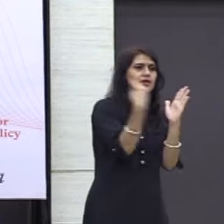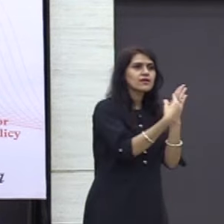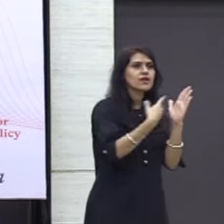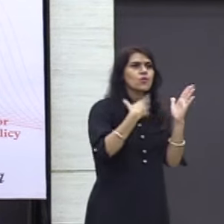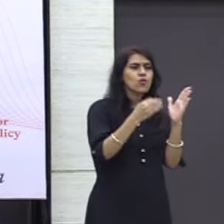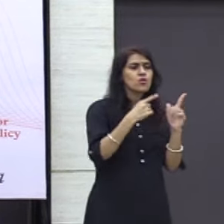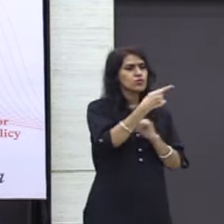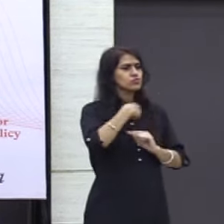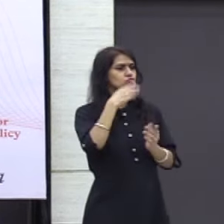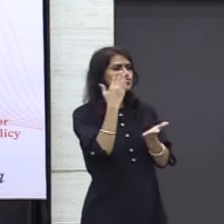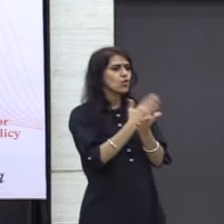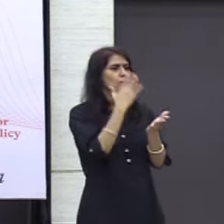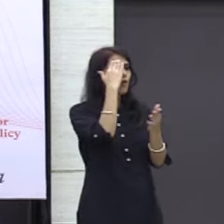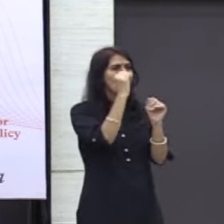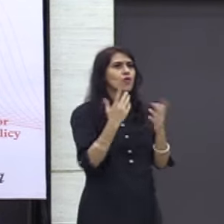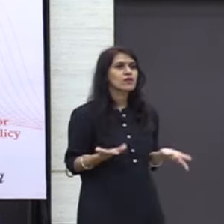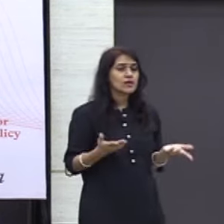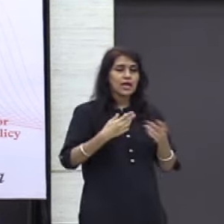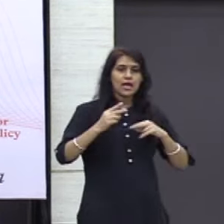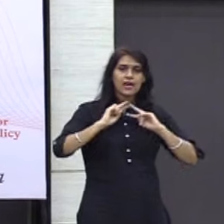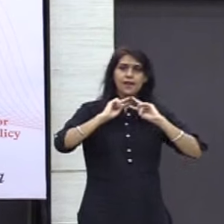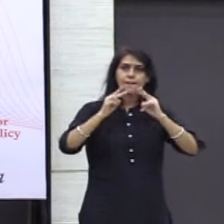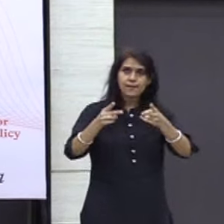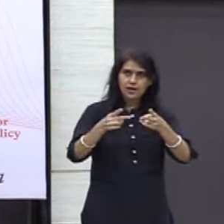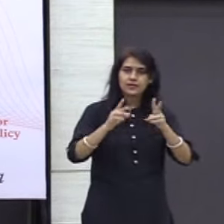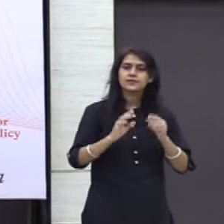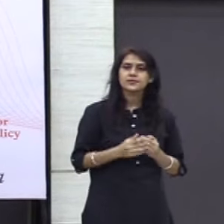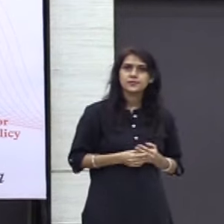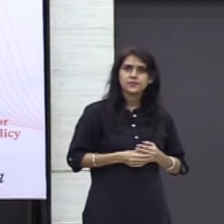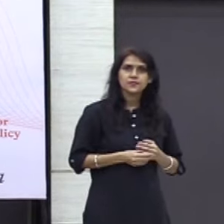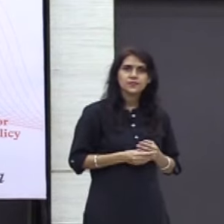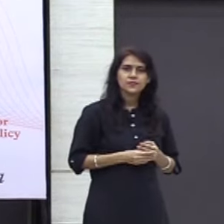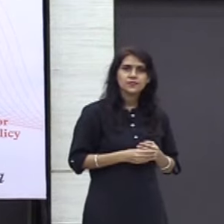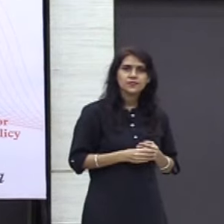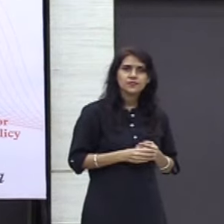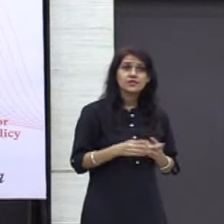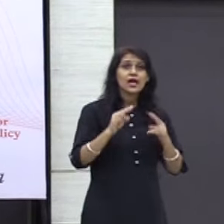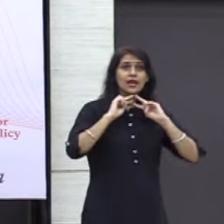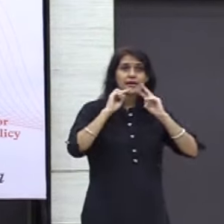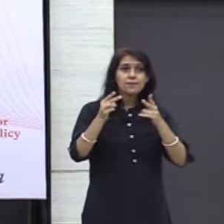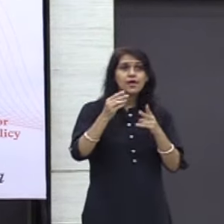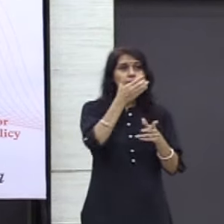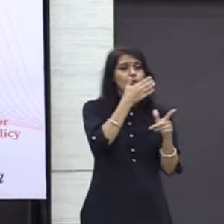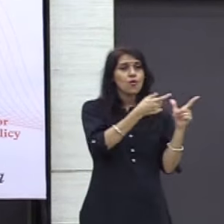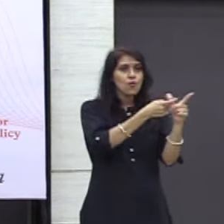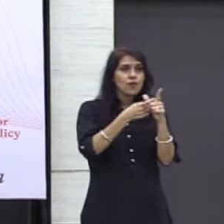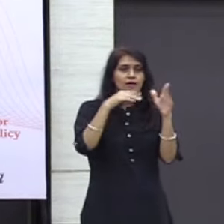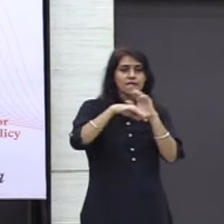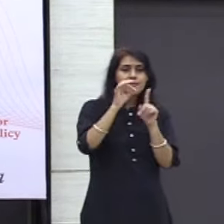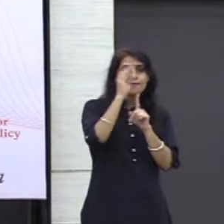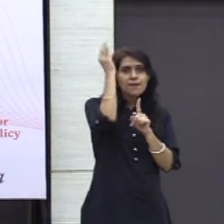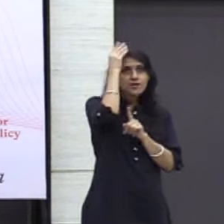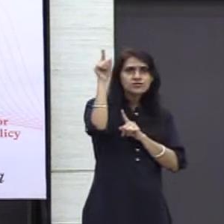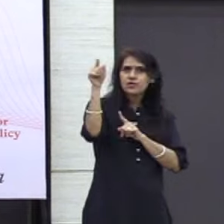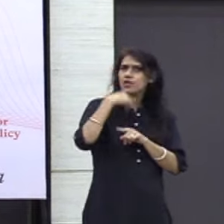you object to that? And my answer to that was that the terrorist in Pakistan, you can name him, we